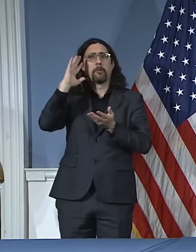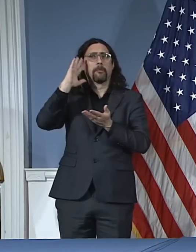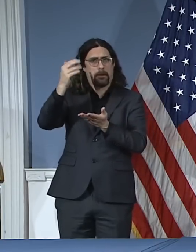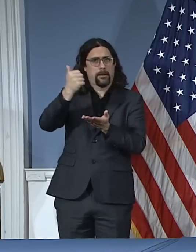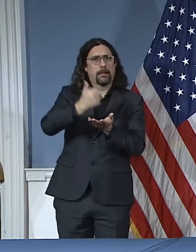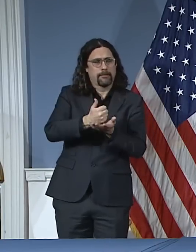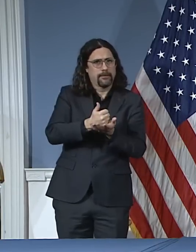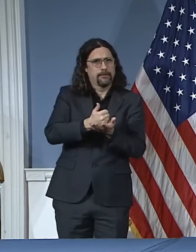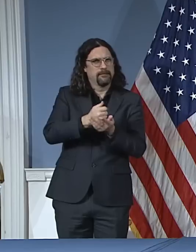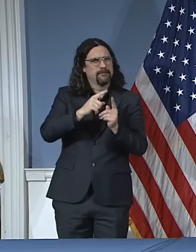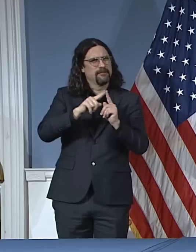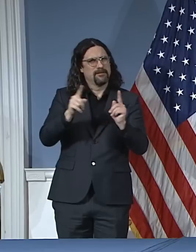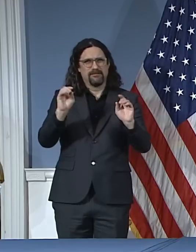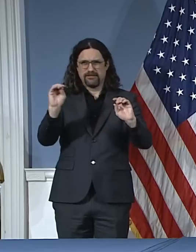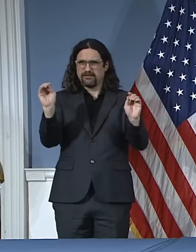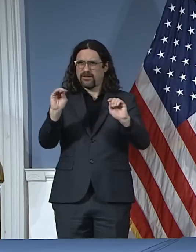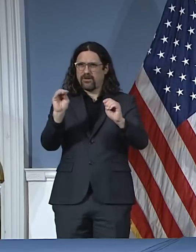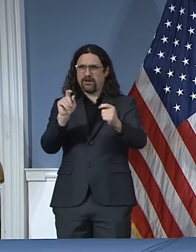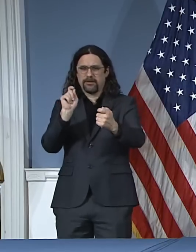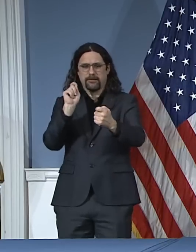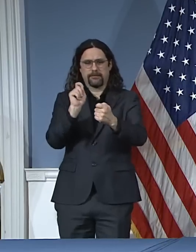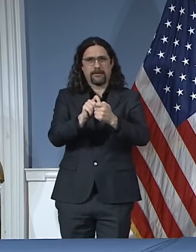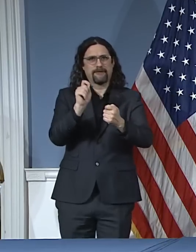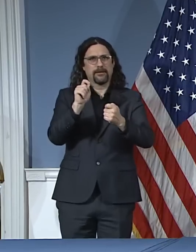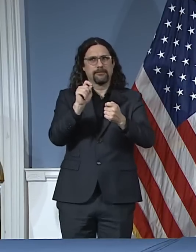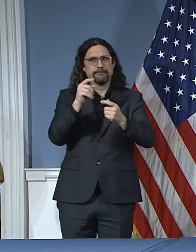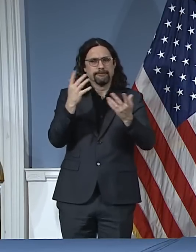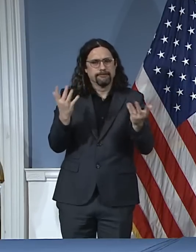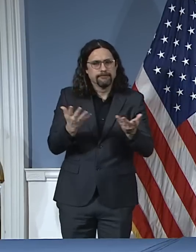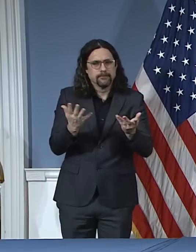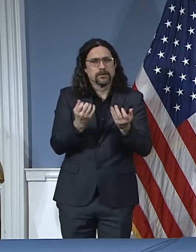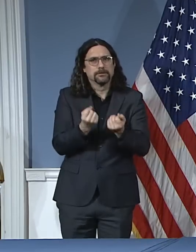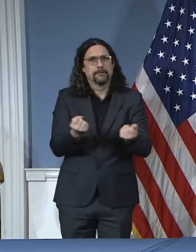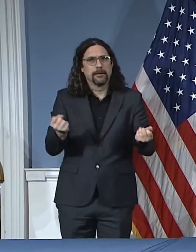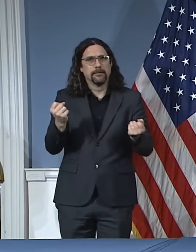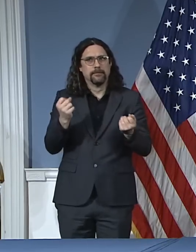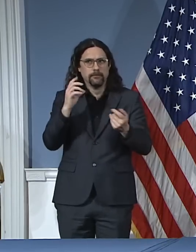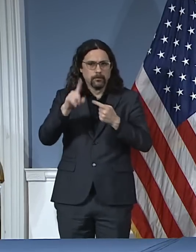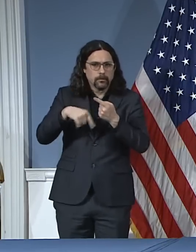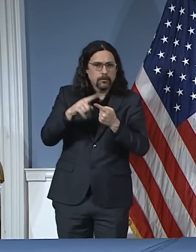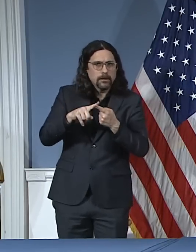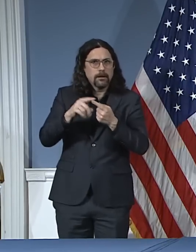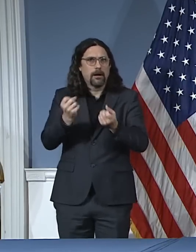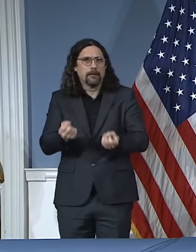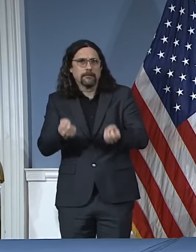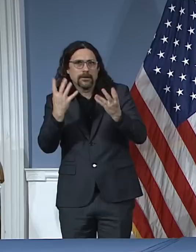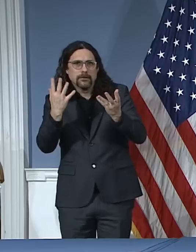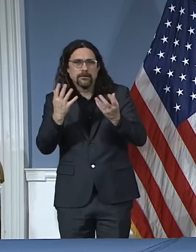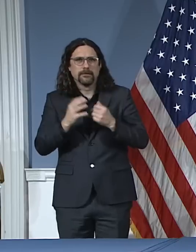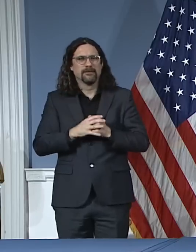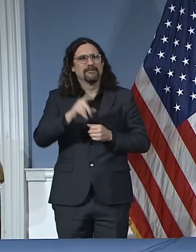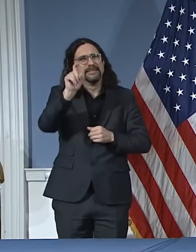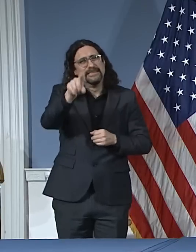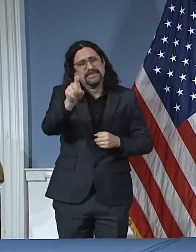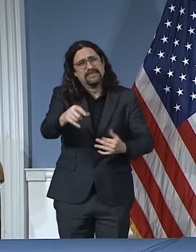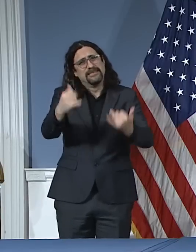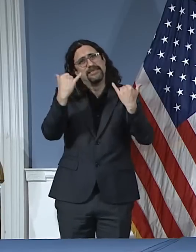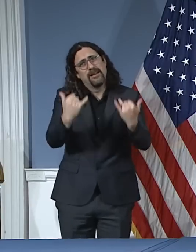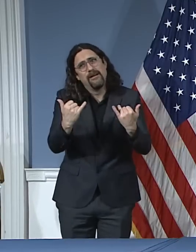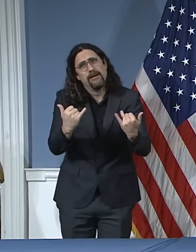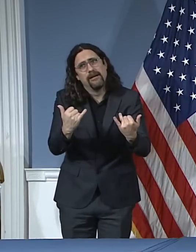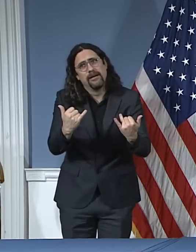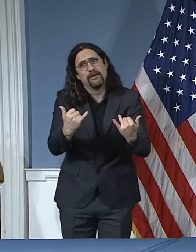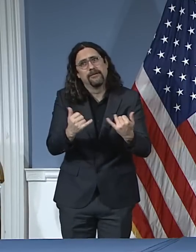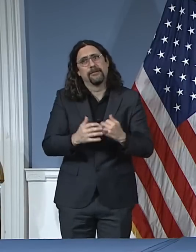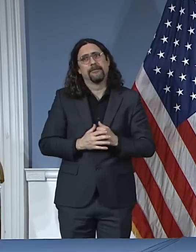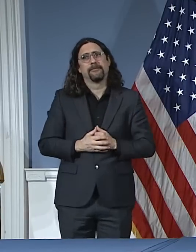now. I have, again, to compare, great appreciation for the announcement that Governor Cuomo made